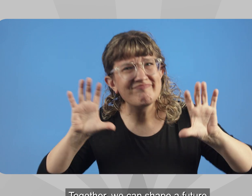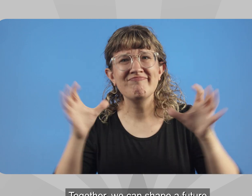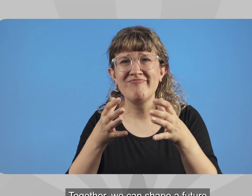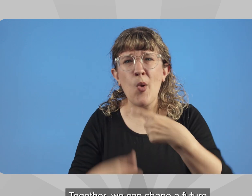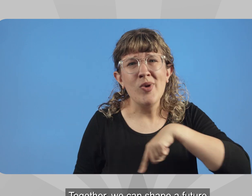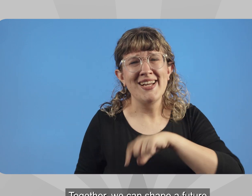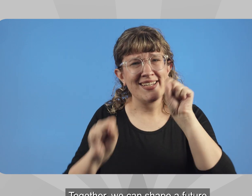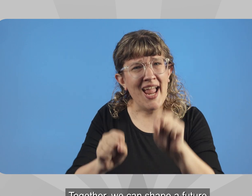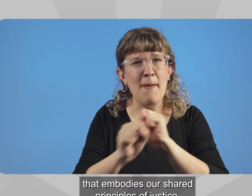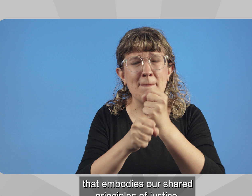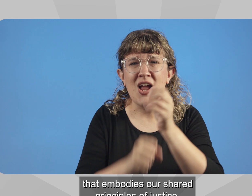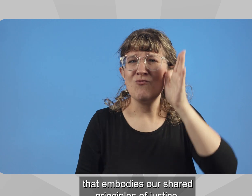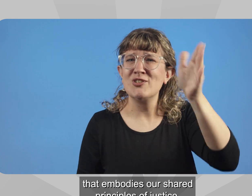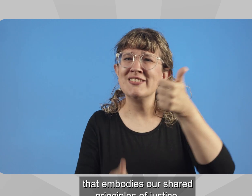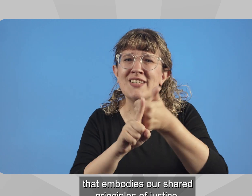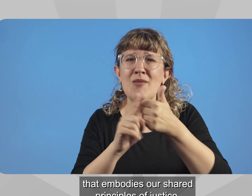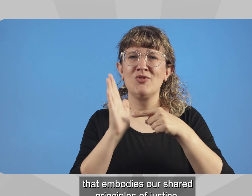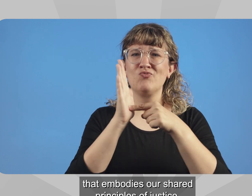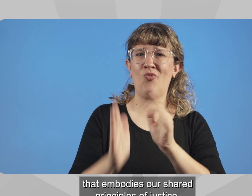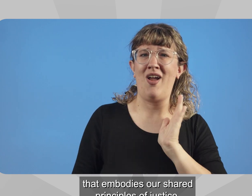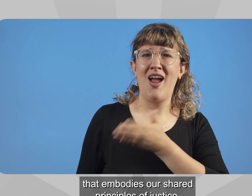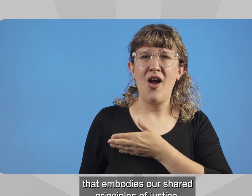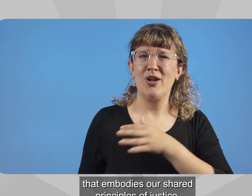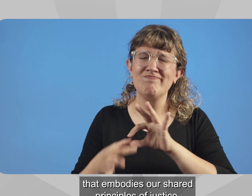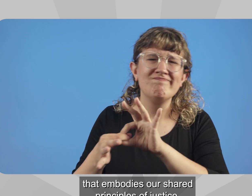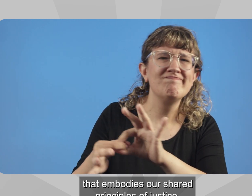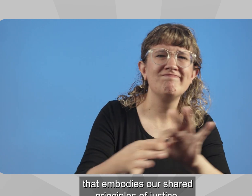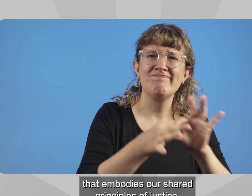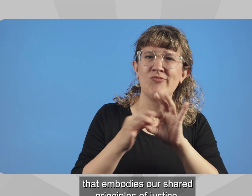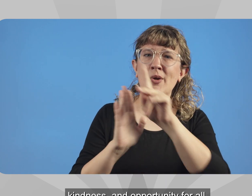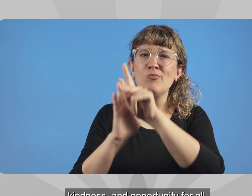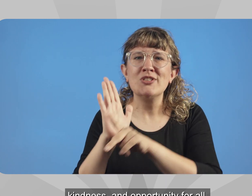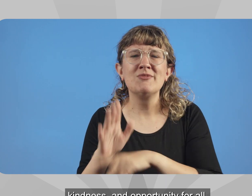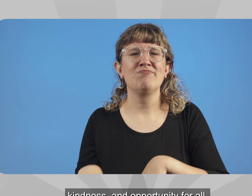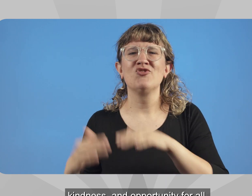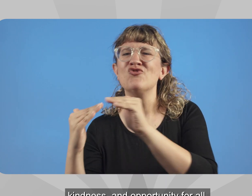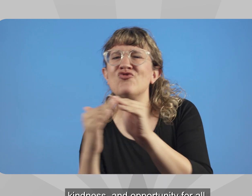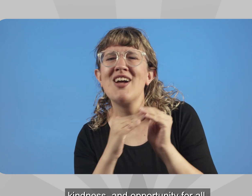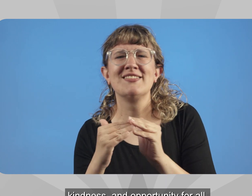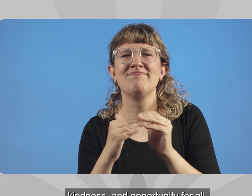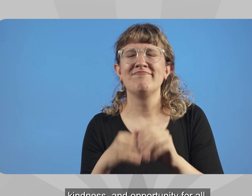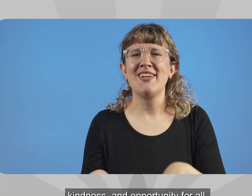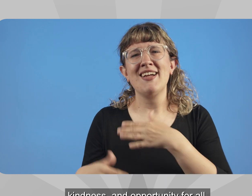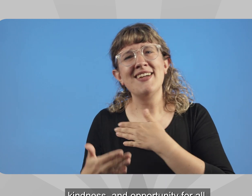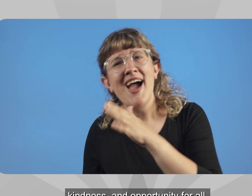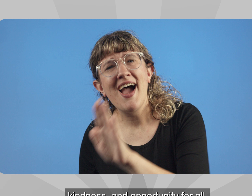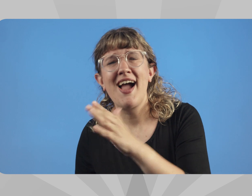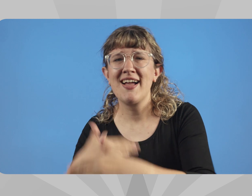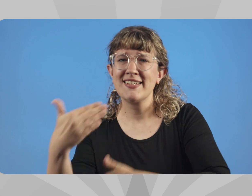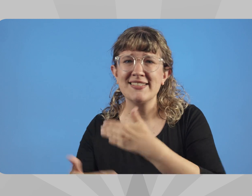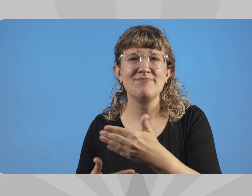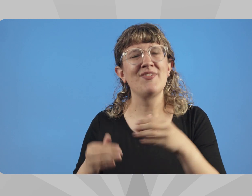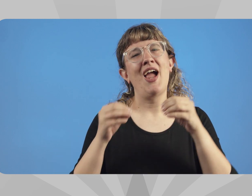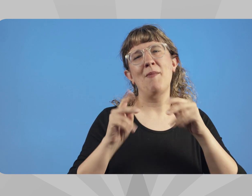Together, we can shape a future that embodies our shared principles of justice, kindness, and opportunity for